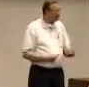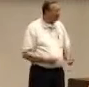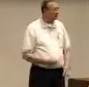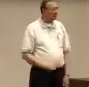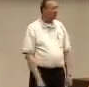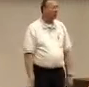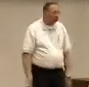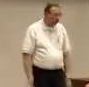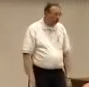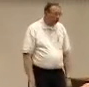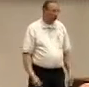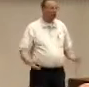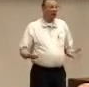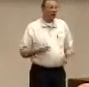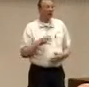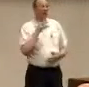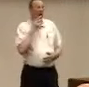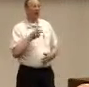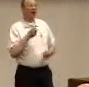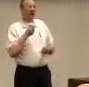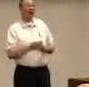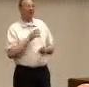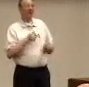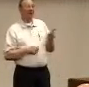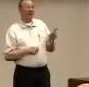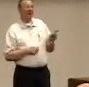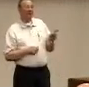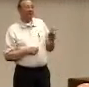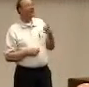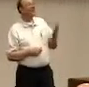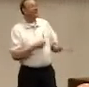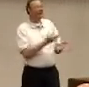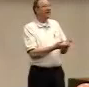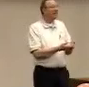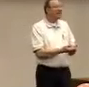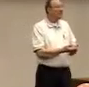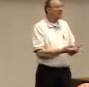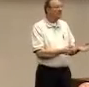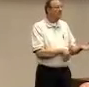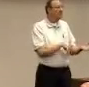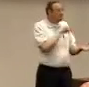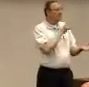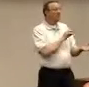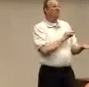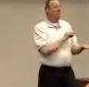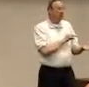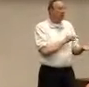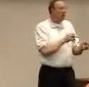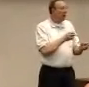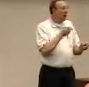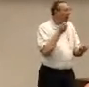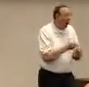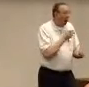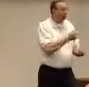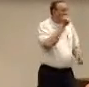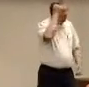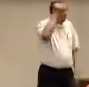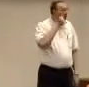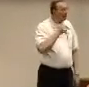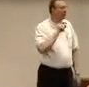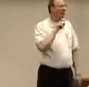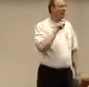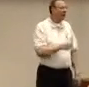be. Here, we talked a lot about how hard it was going to be. But then when you get there and it's harder than you ever